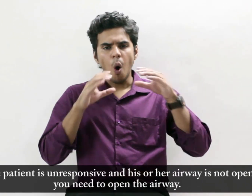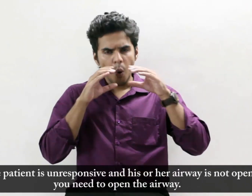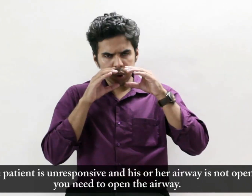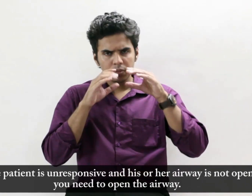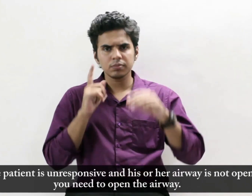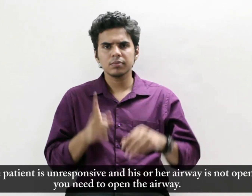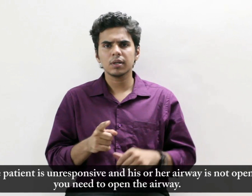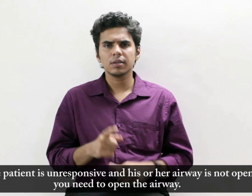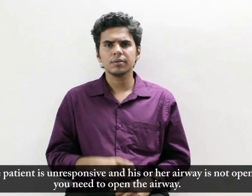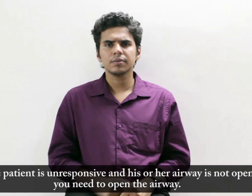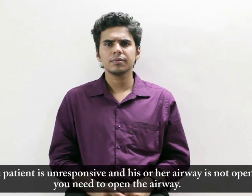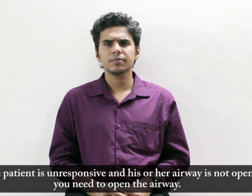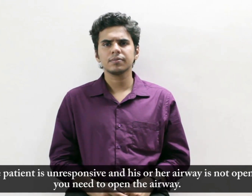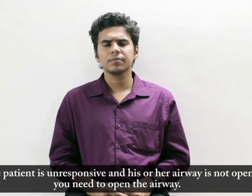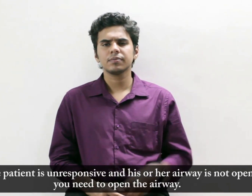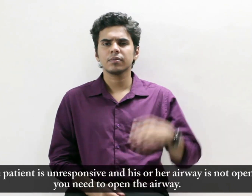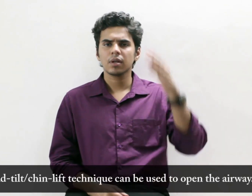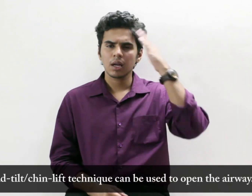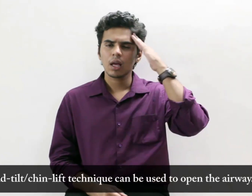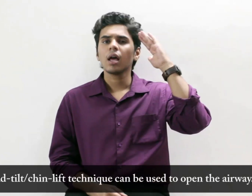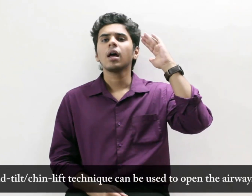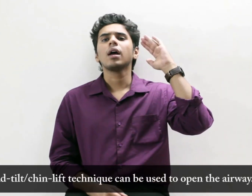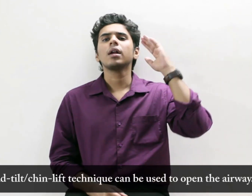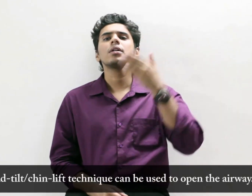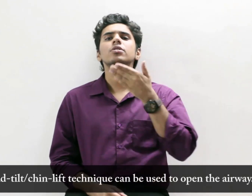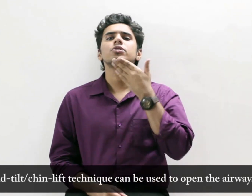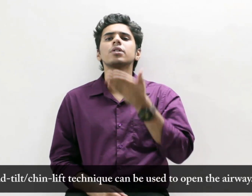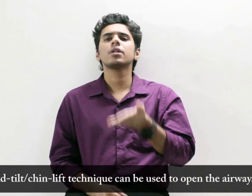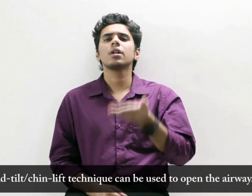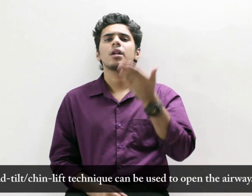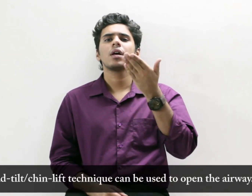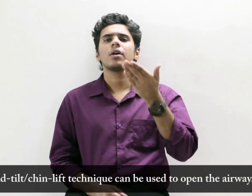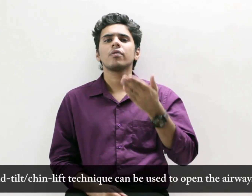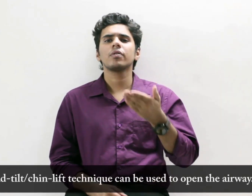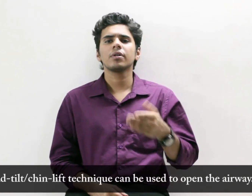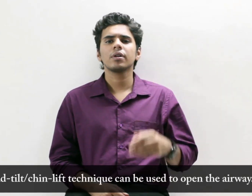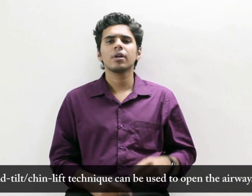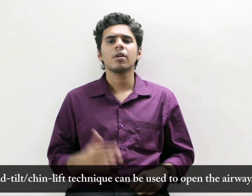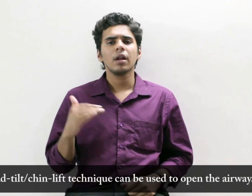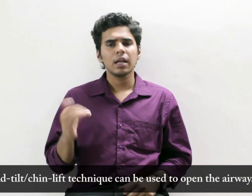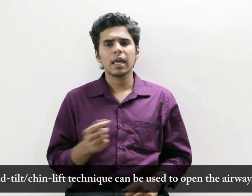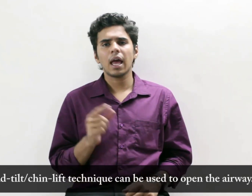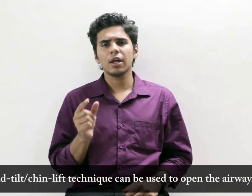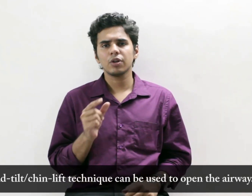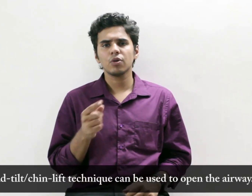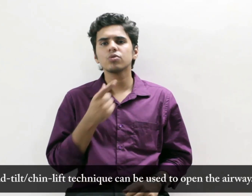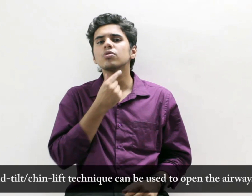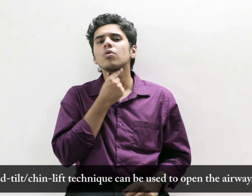the airway. Head tilt, chin lift technique can be used to open the airway.